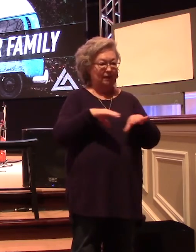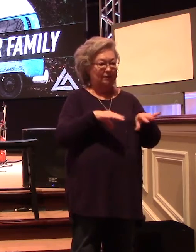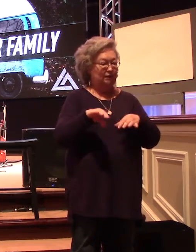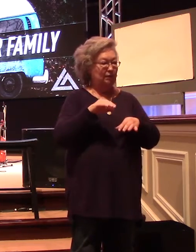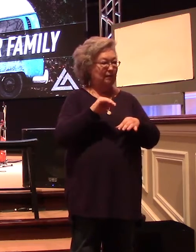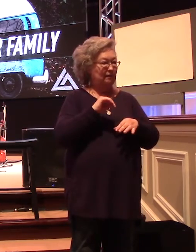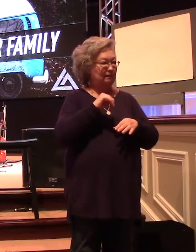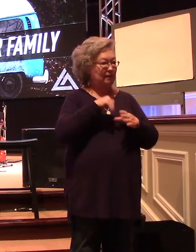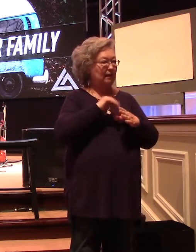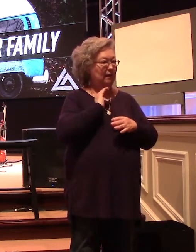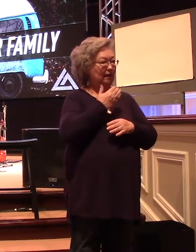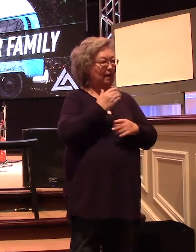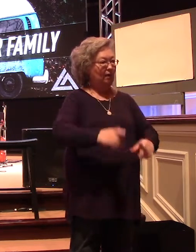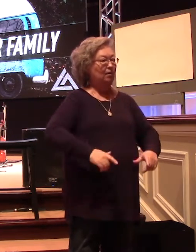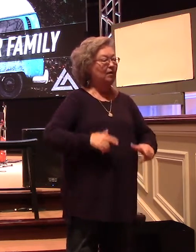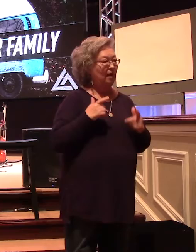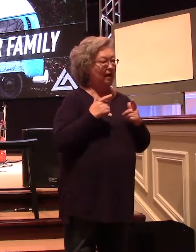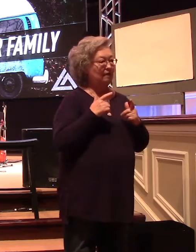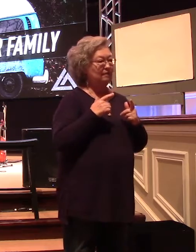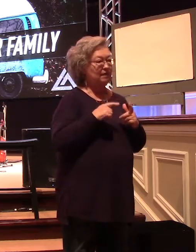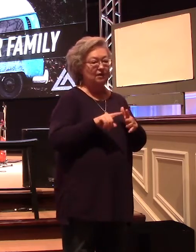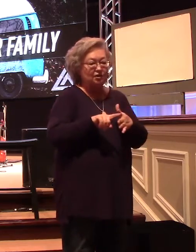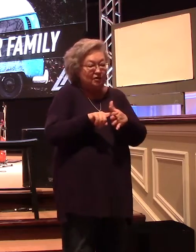start that.